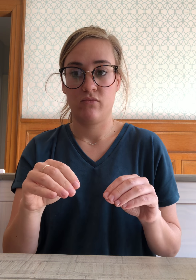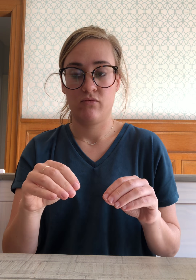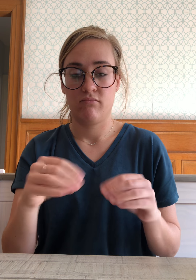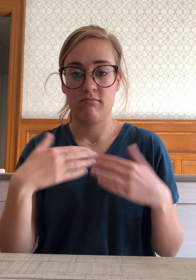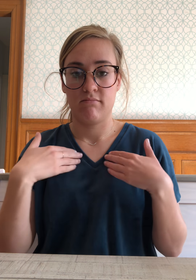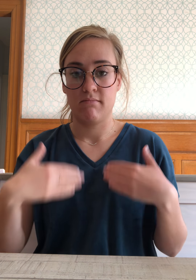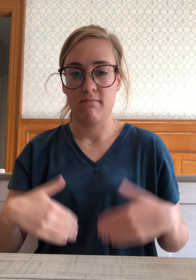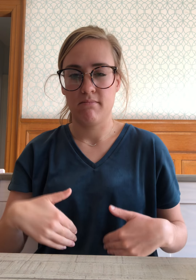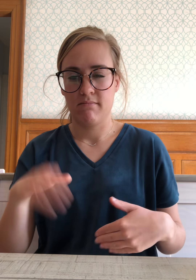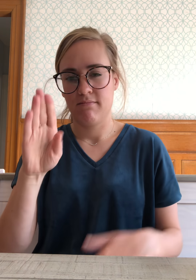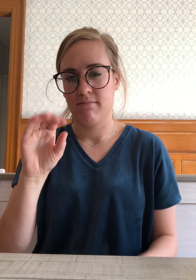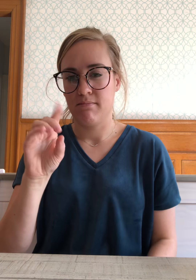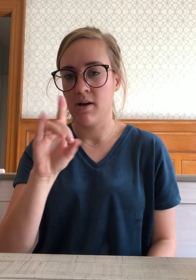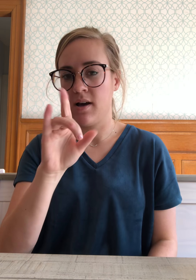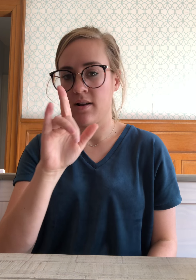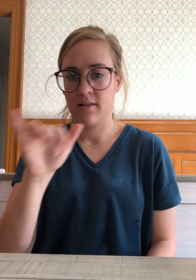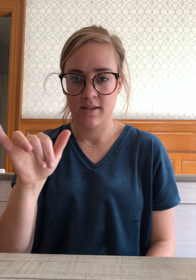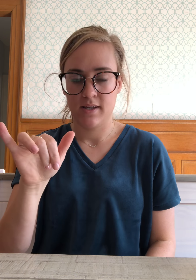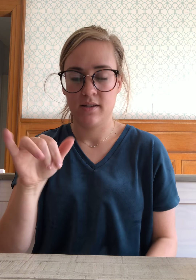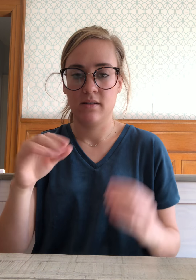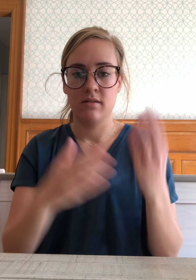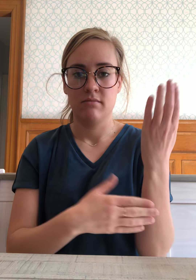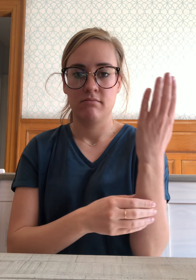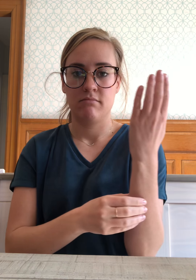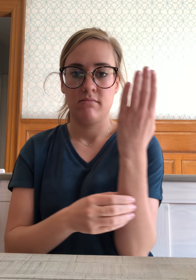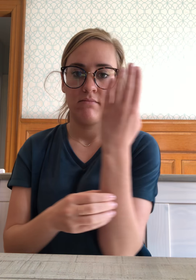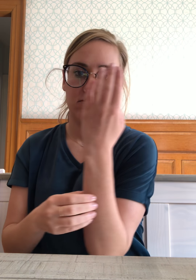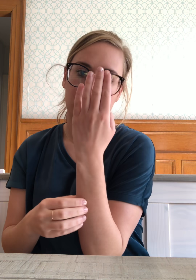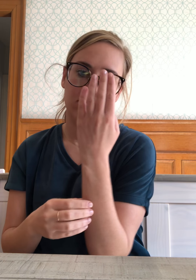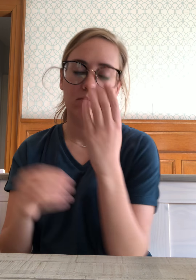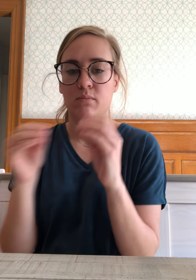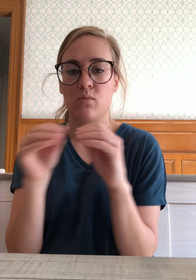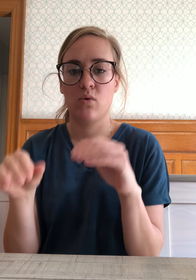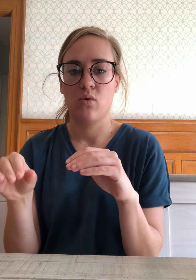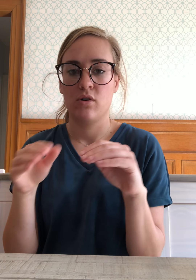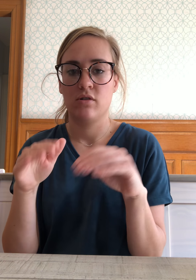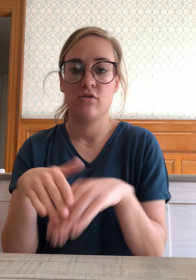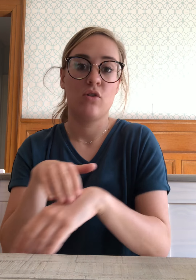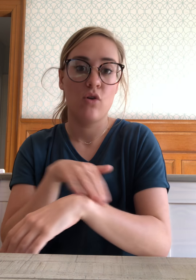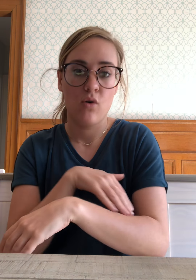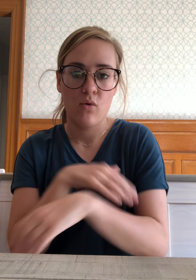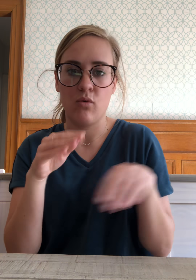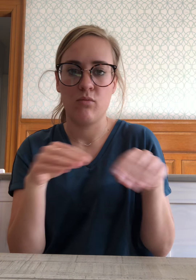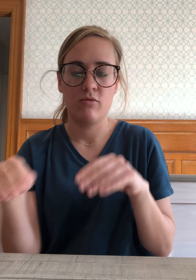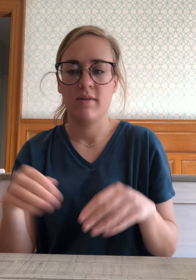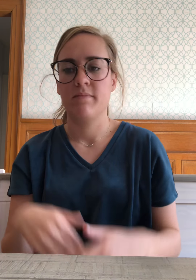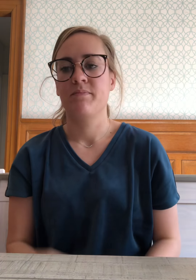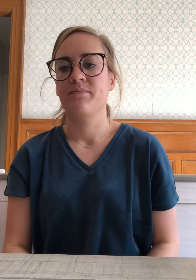bodily, which is a slower type movement. And reciprocal anchorage,